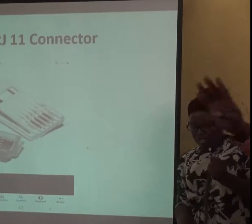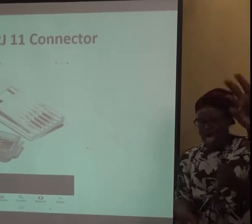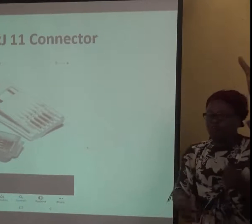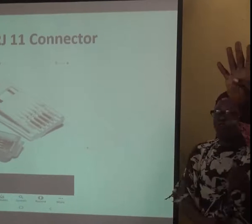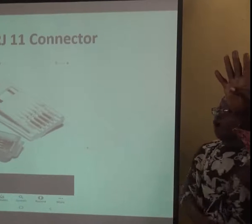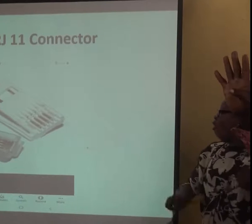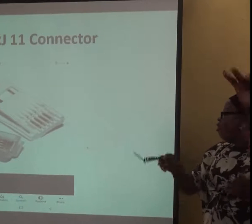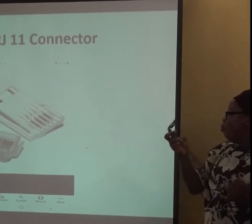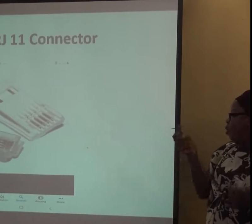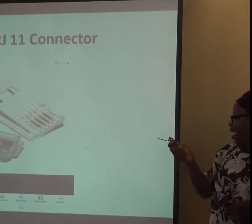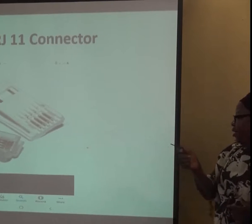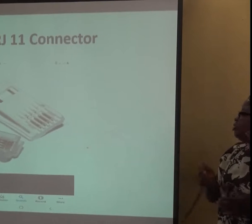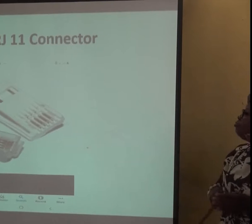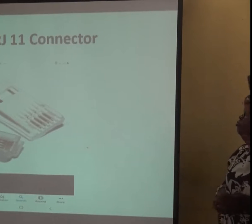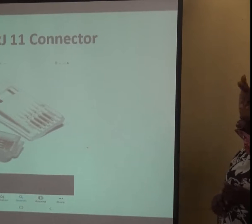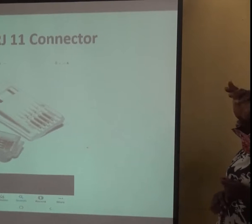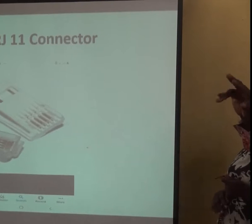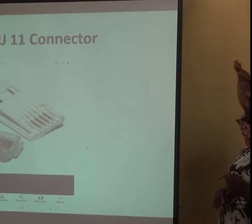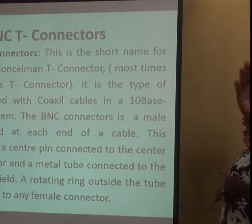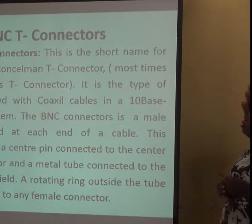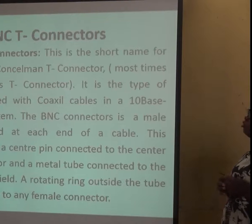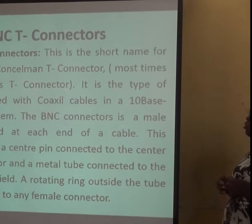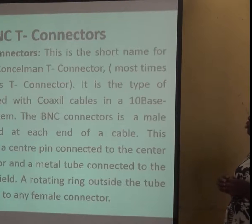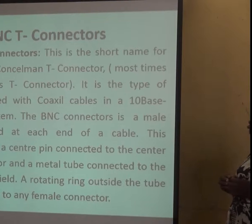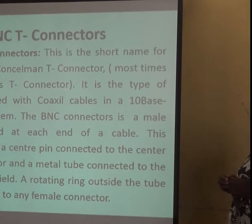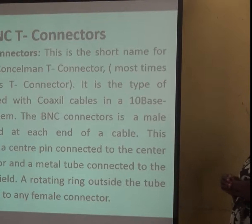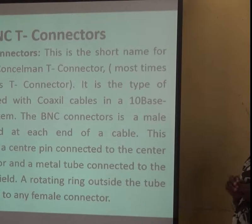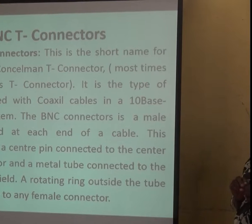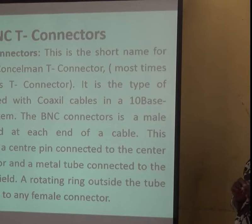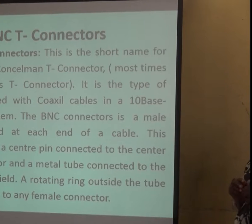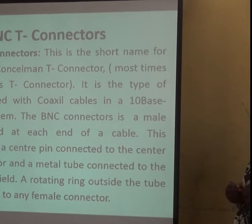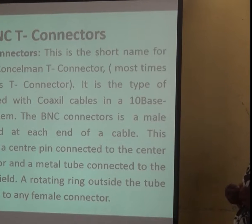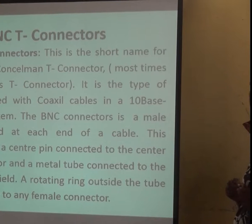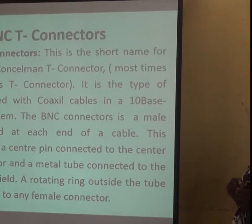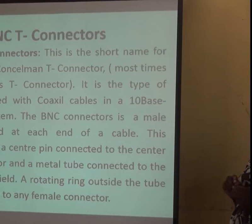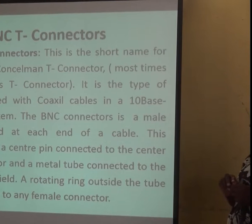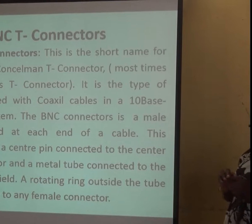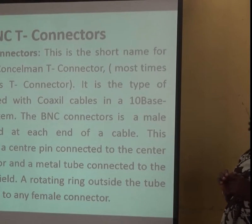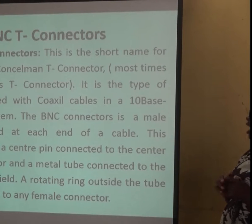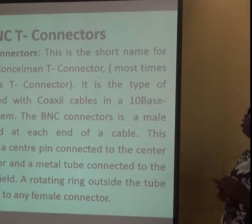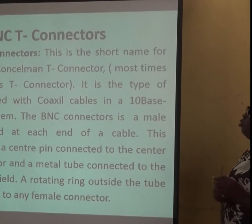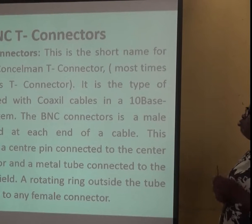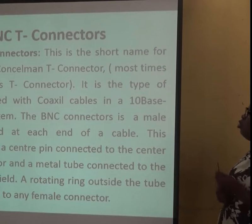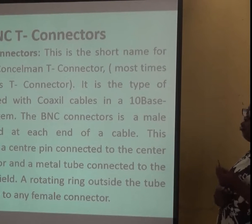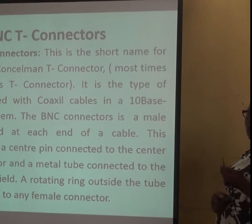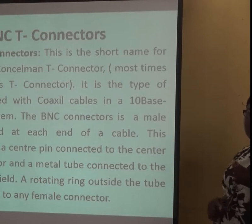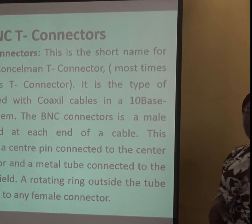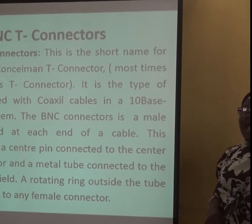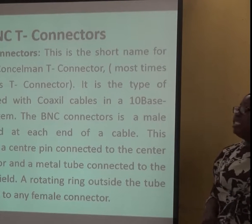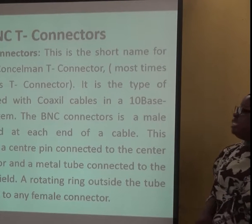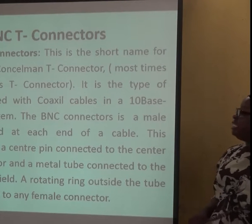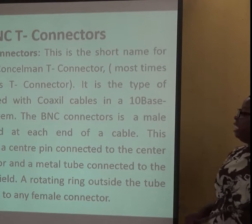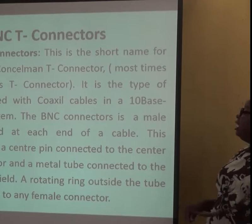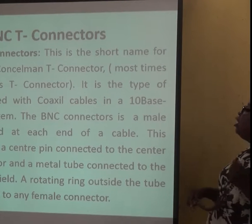1, 2, 3, 4. There are 4 wires. Let's go to the third type of connector, which